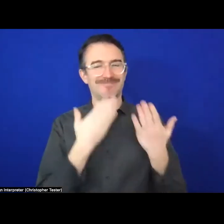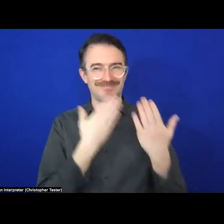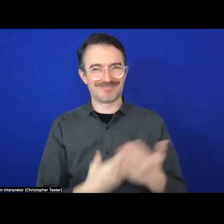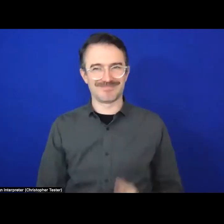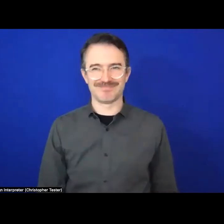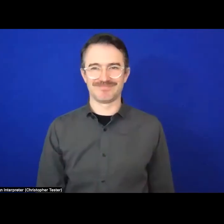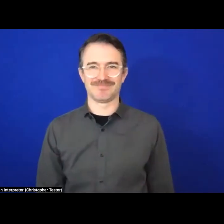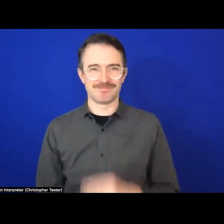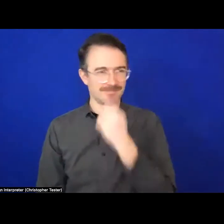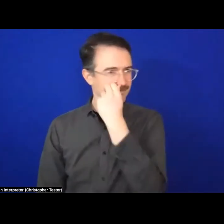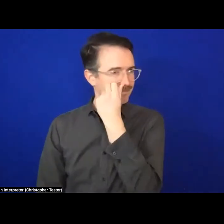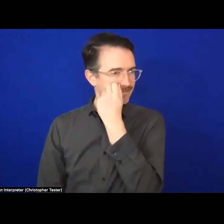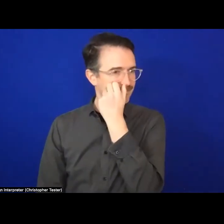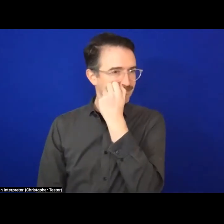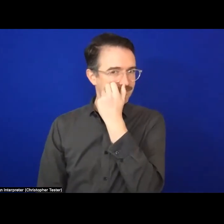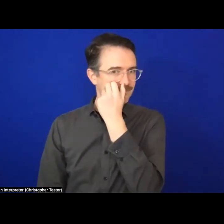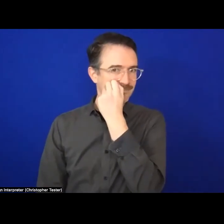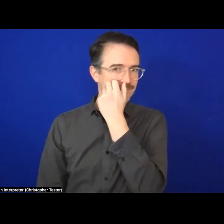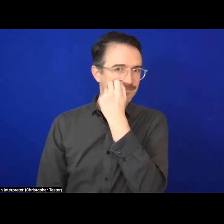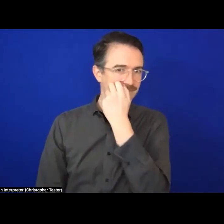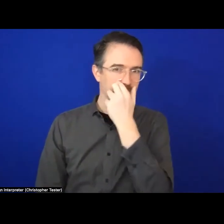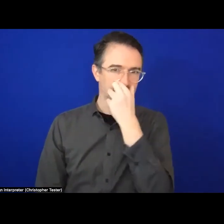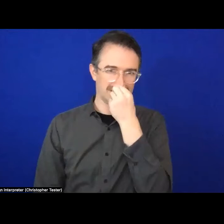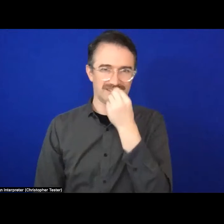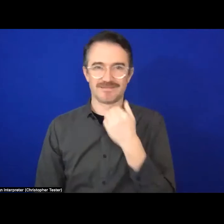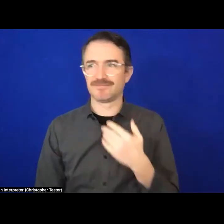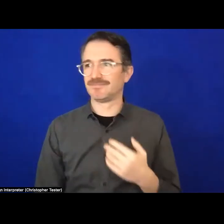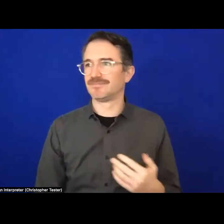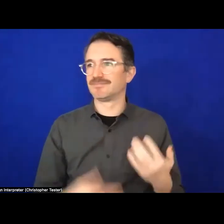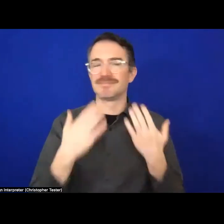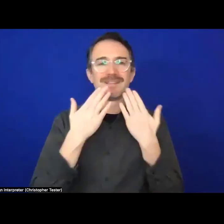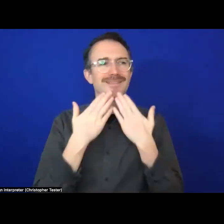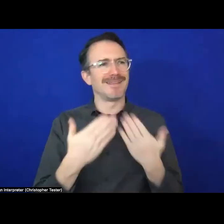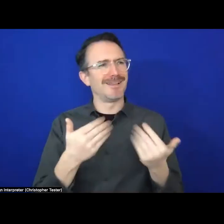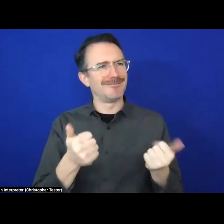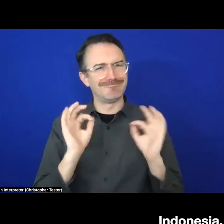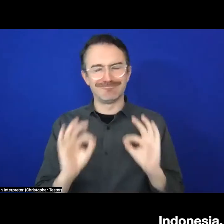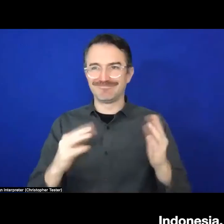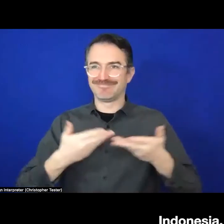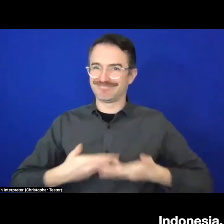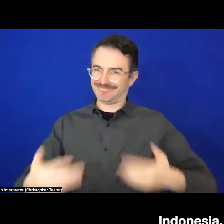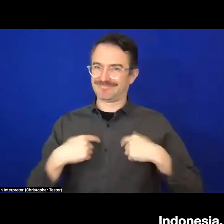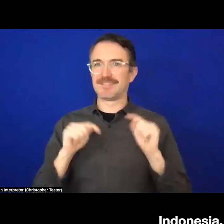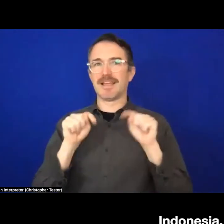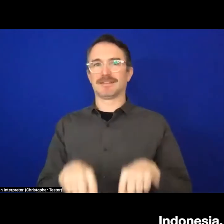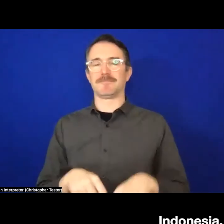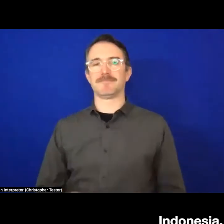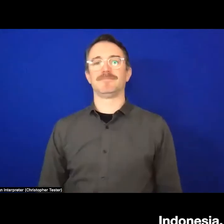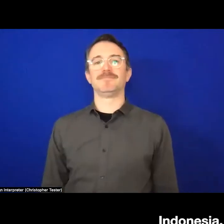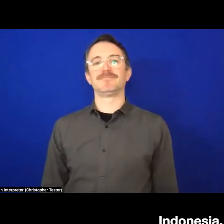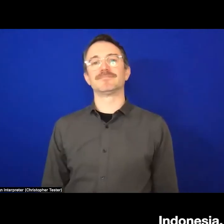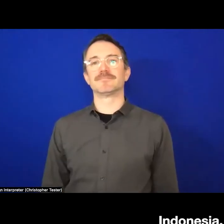Thank you, Katia, for nice introduction. So first of all, on behalf of Ohana